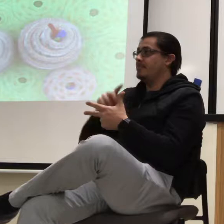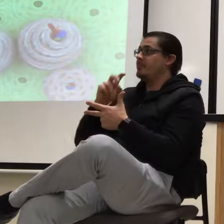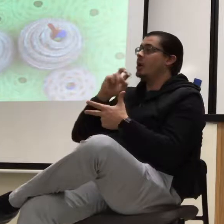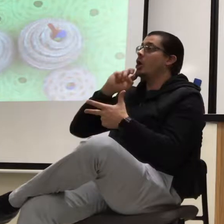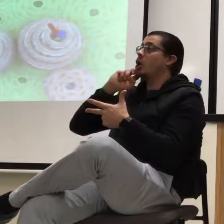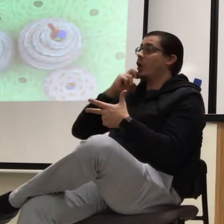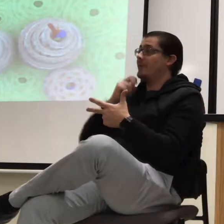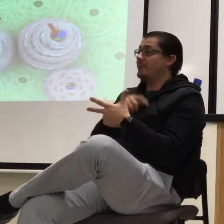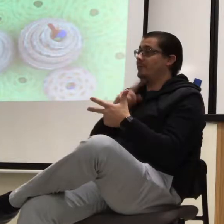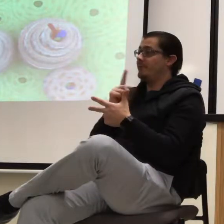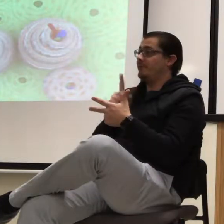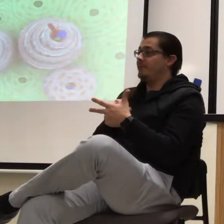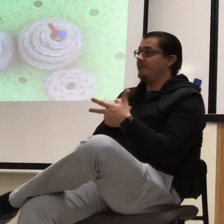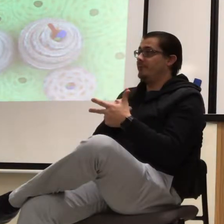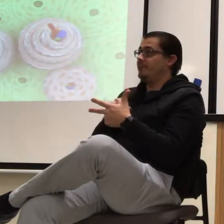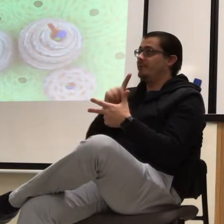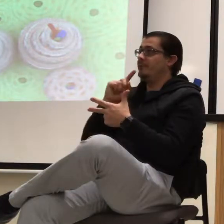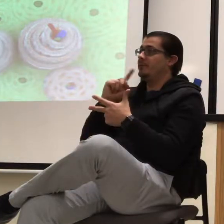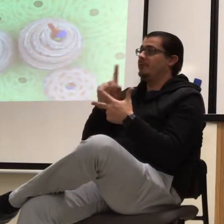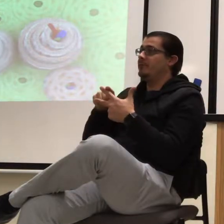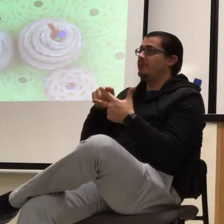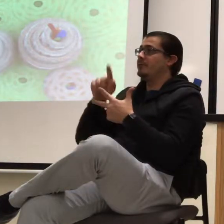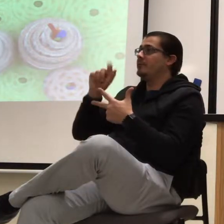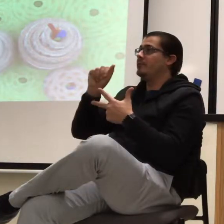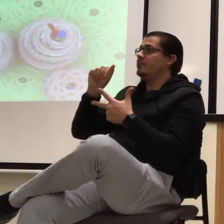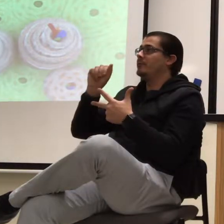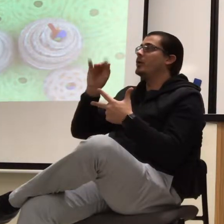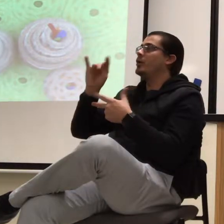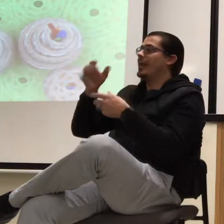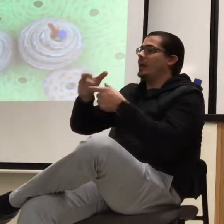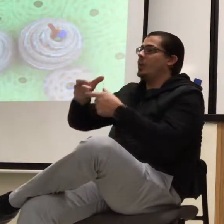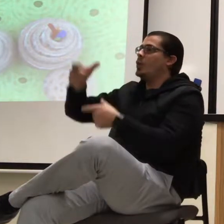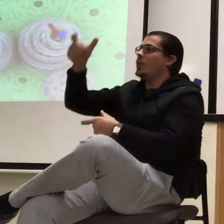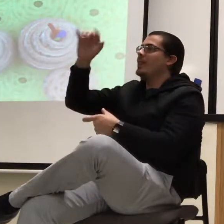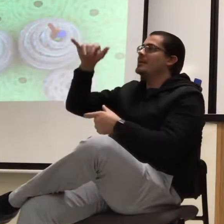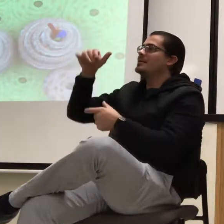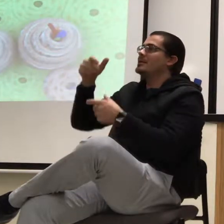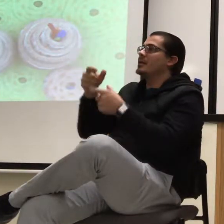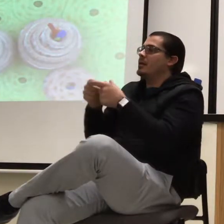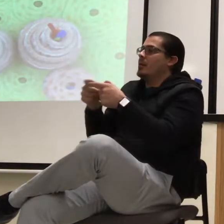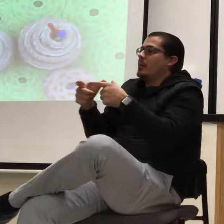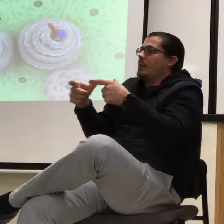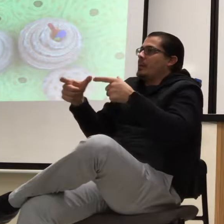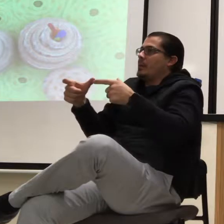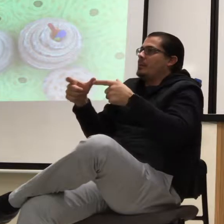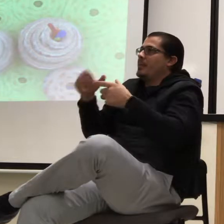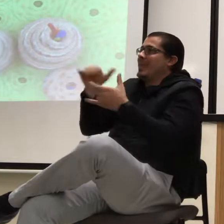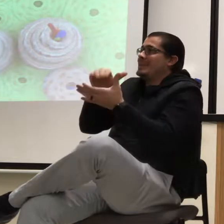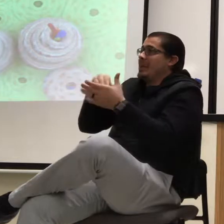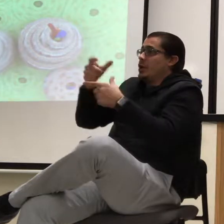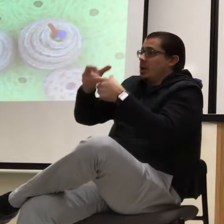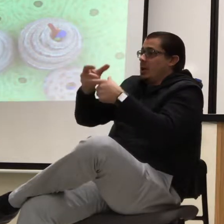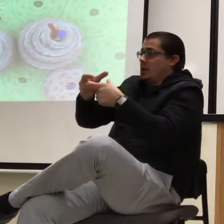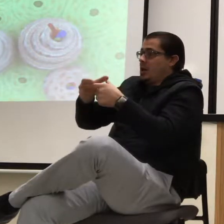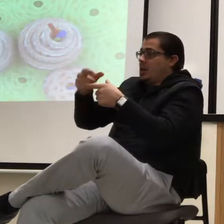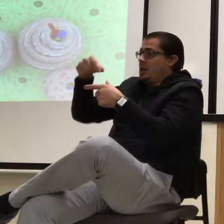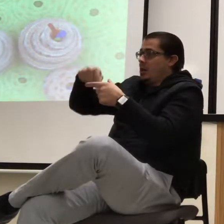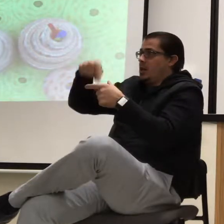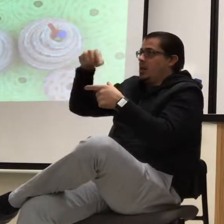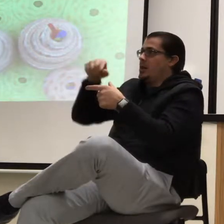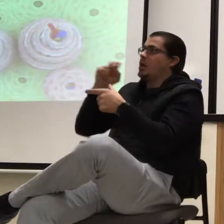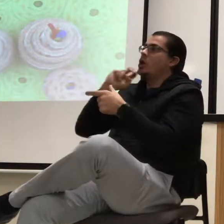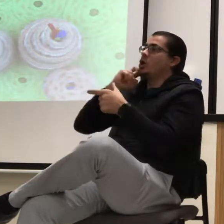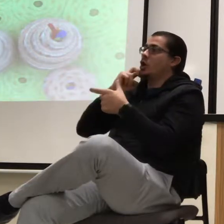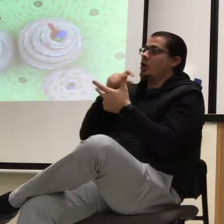nerve, artery, vein. Sometimes I go NAV for short, for nerve, artery,